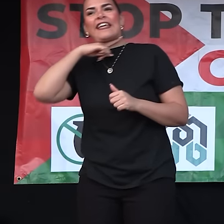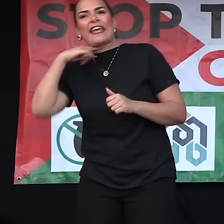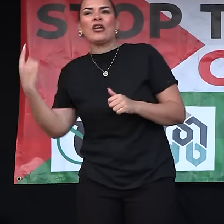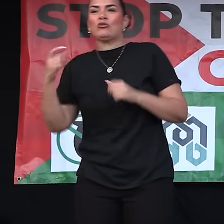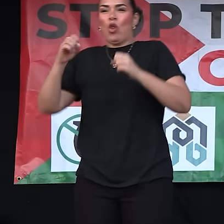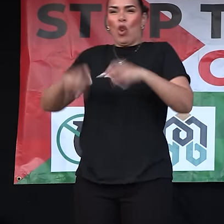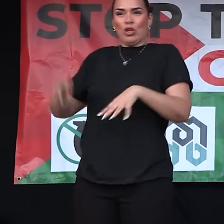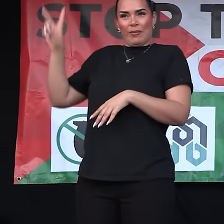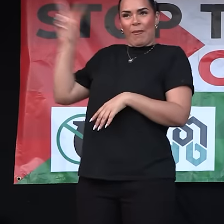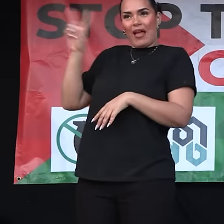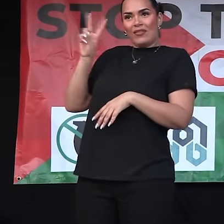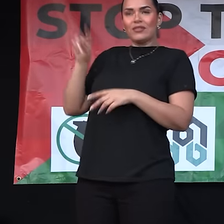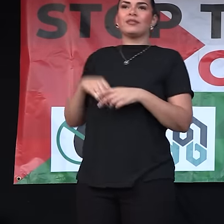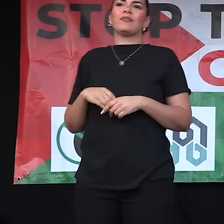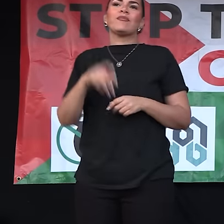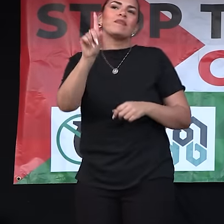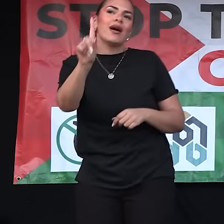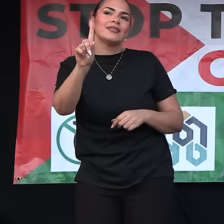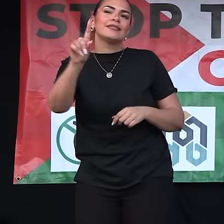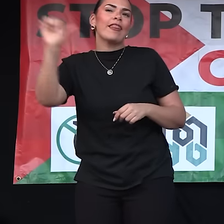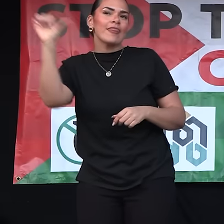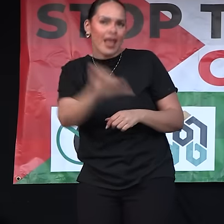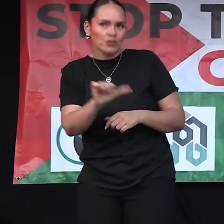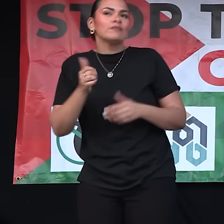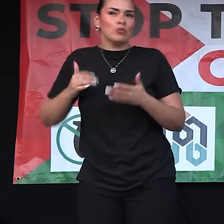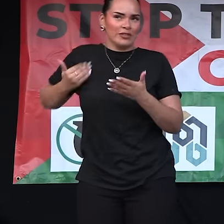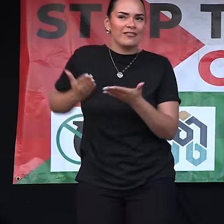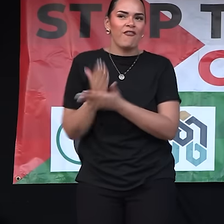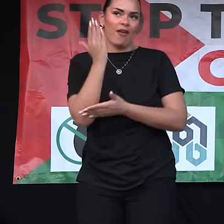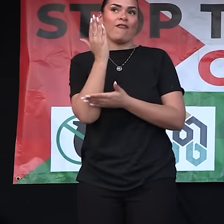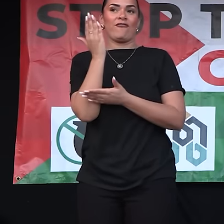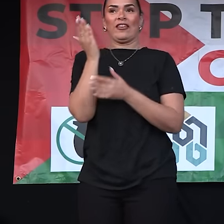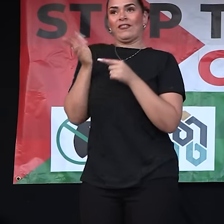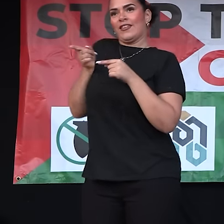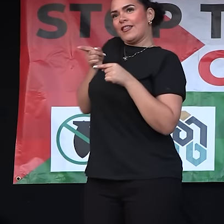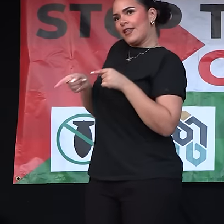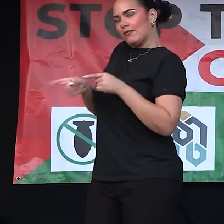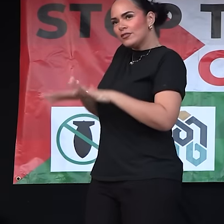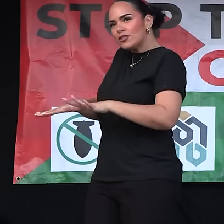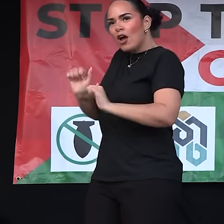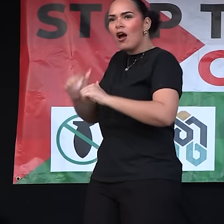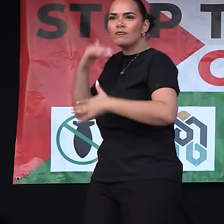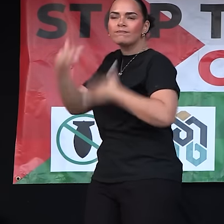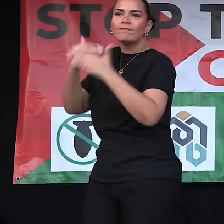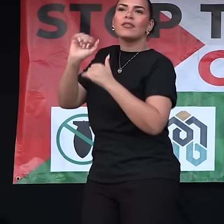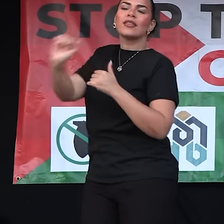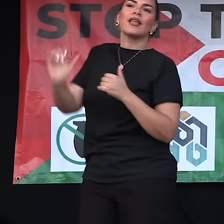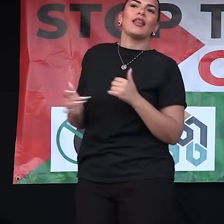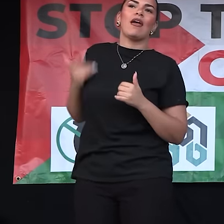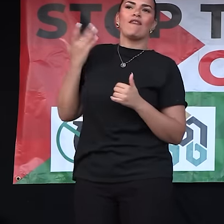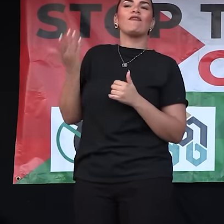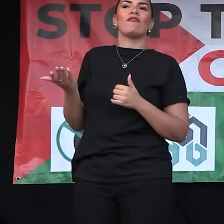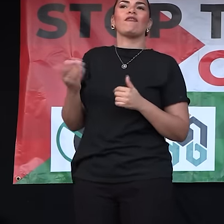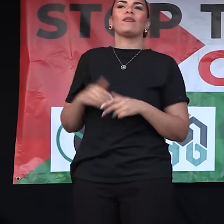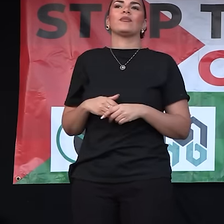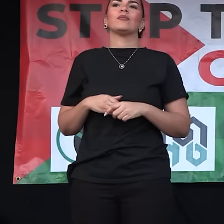the thousands who have survived, for whom this is the beginning of their life. Amongst the